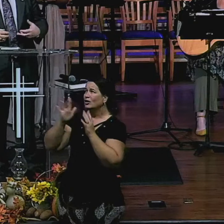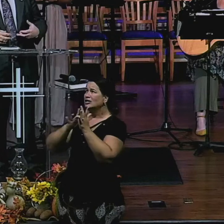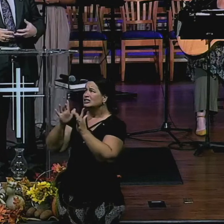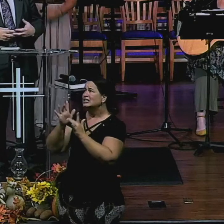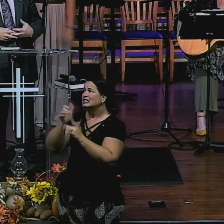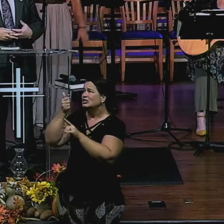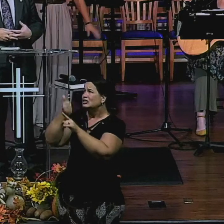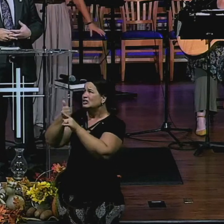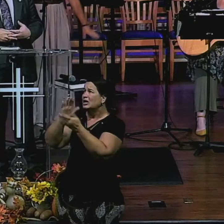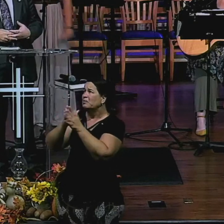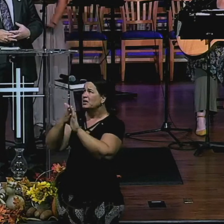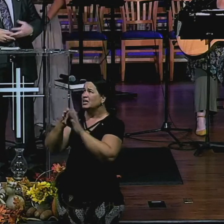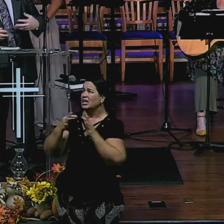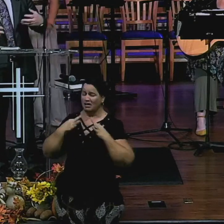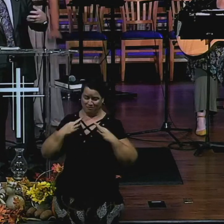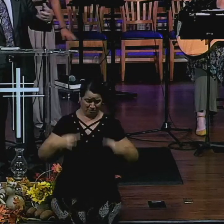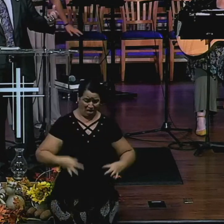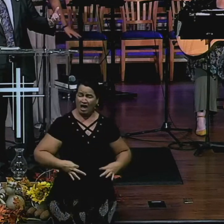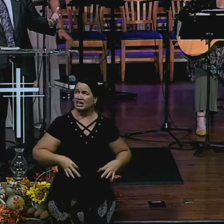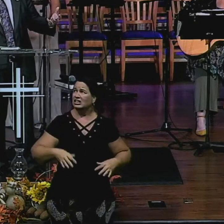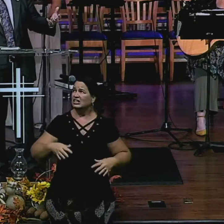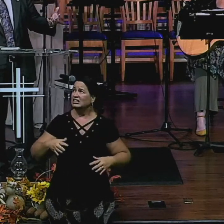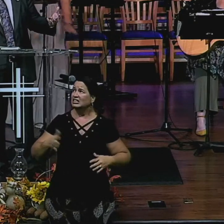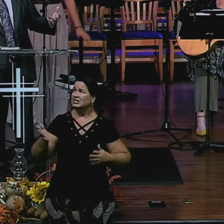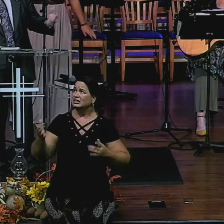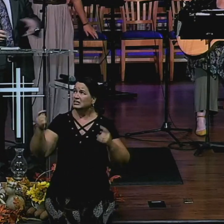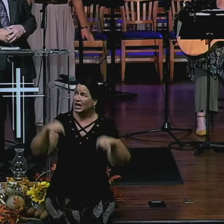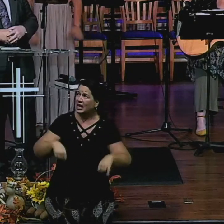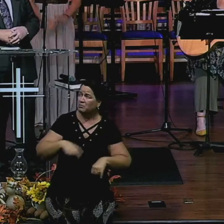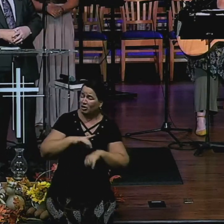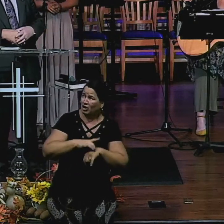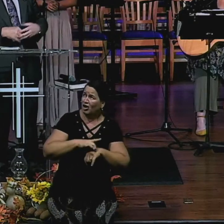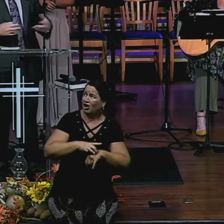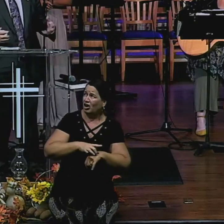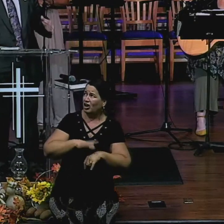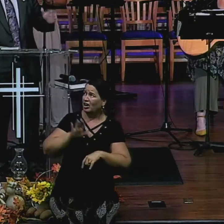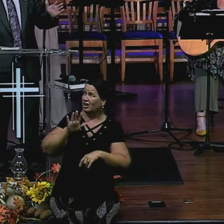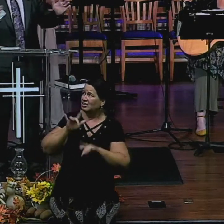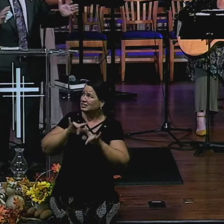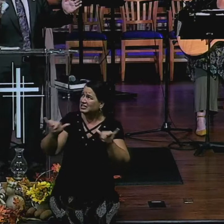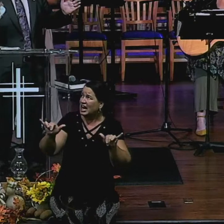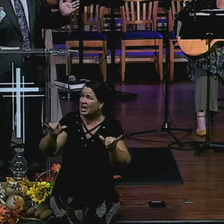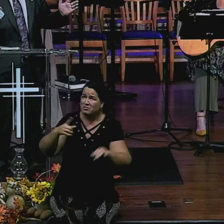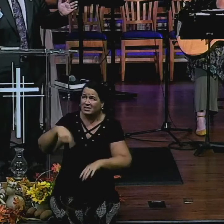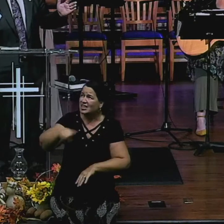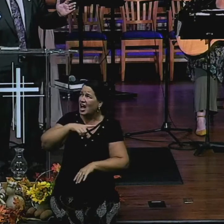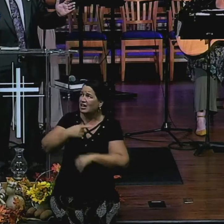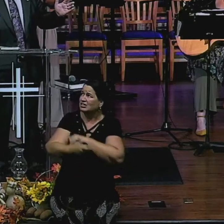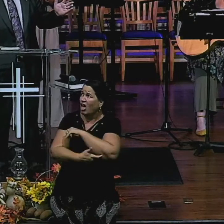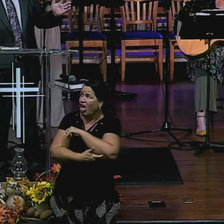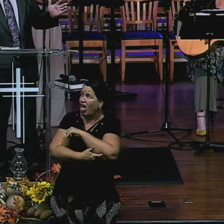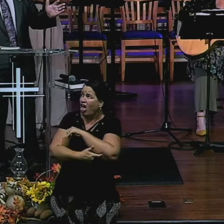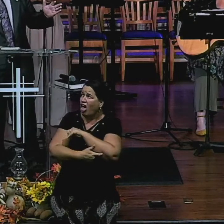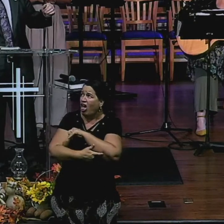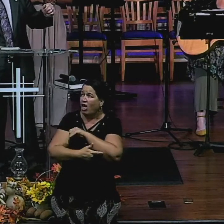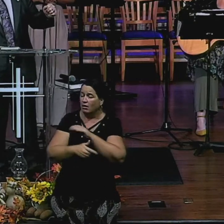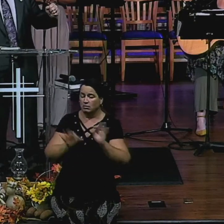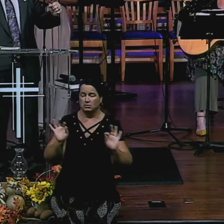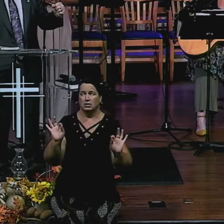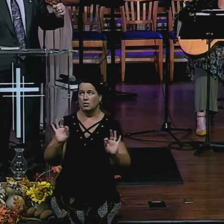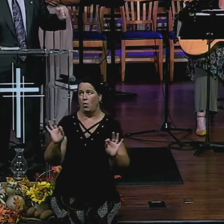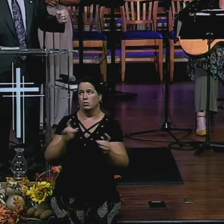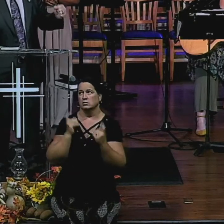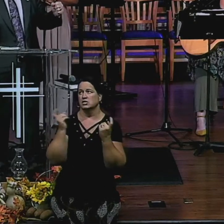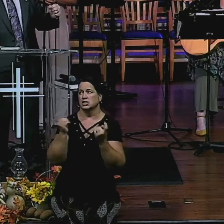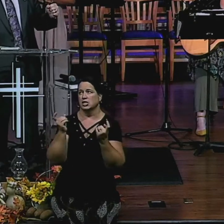took on flesh like us, made like unto one of us, in all points tempted like as we are, yet without sin. And because of that, you